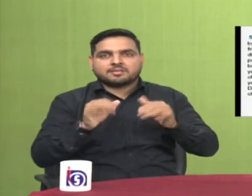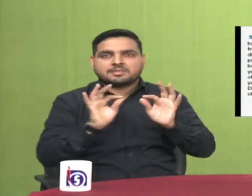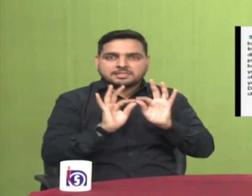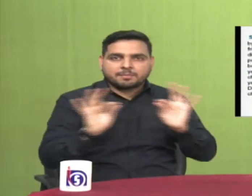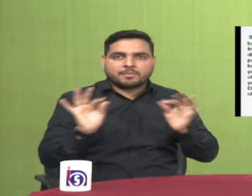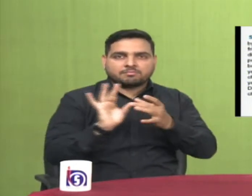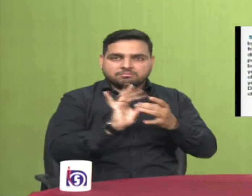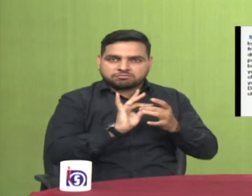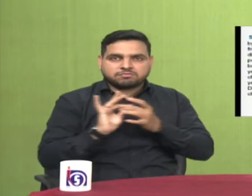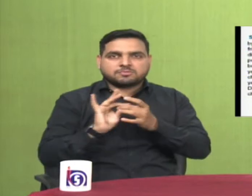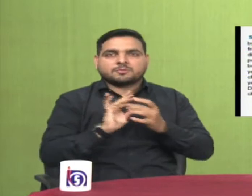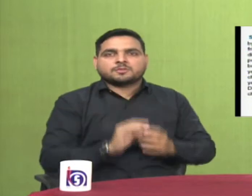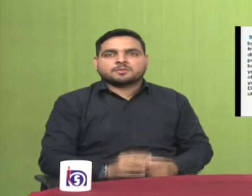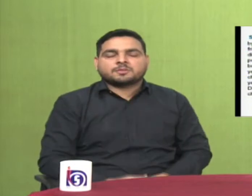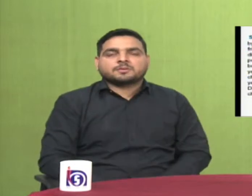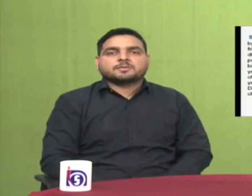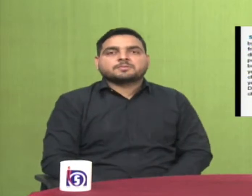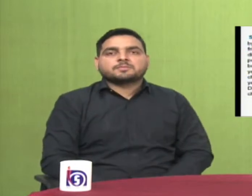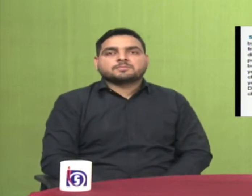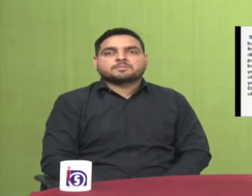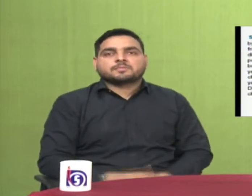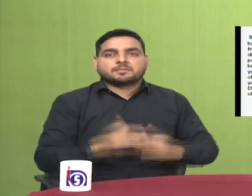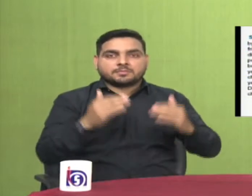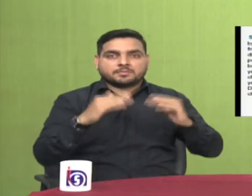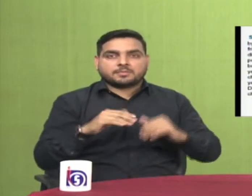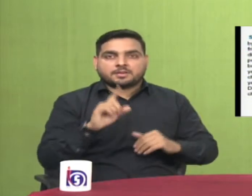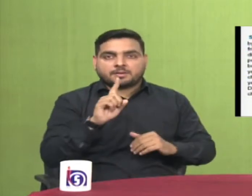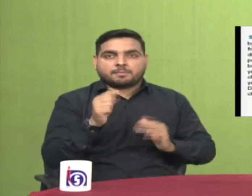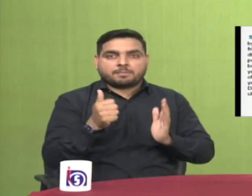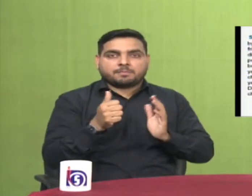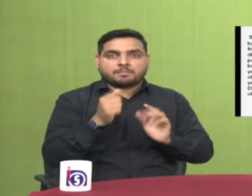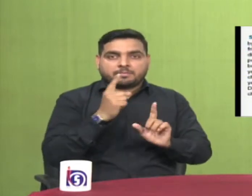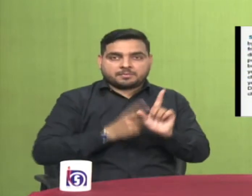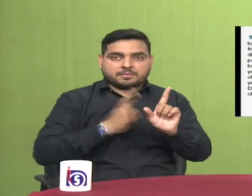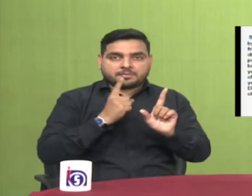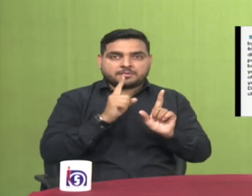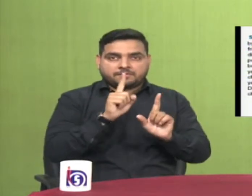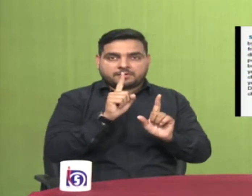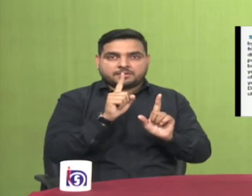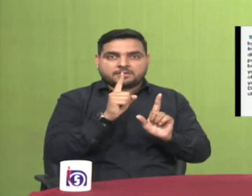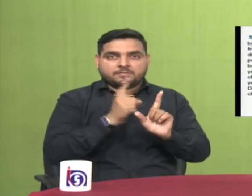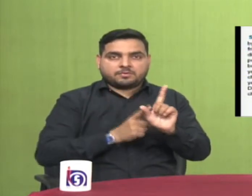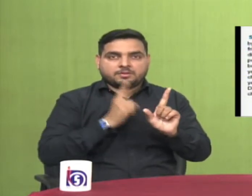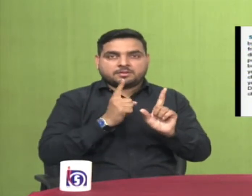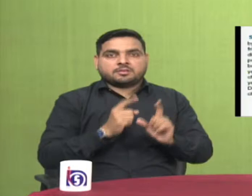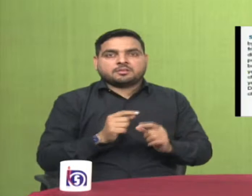cooperates in simple games. By 1 or 2 years, becomes shy in presence